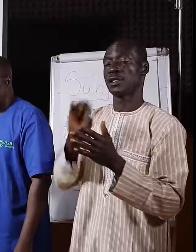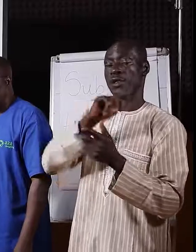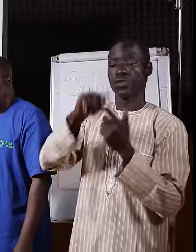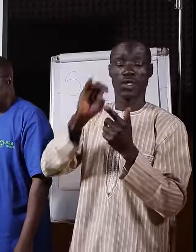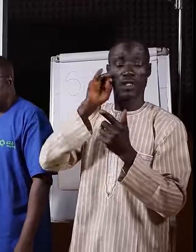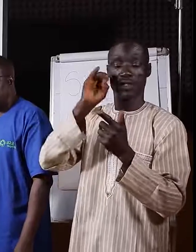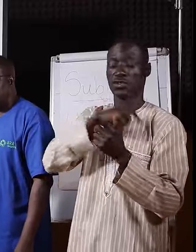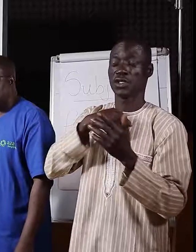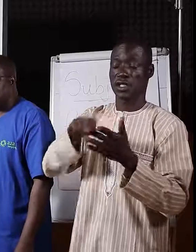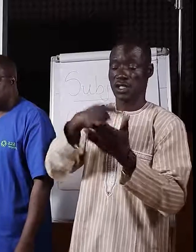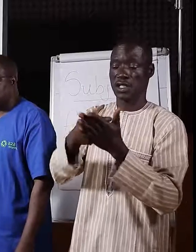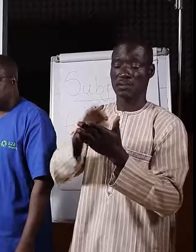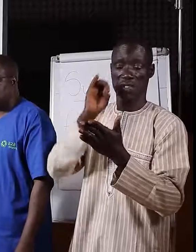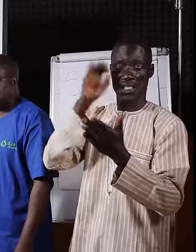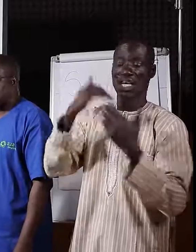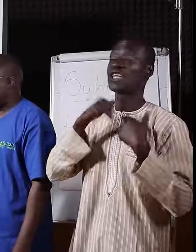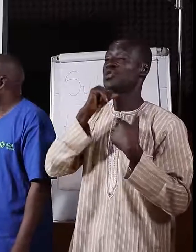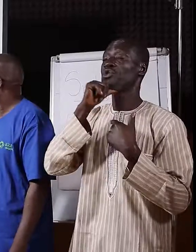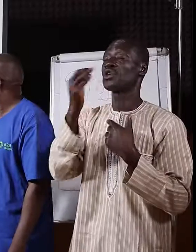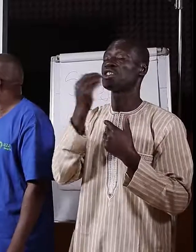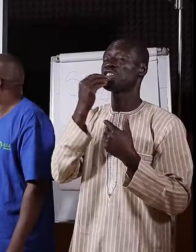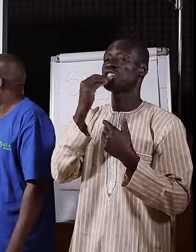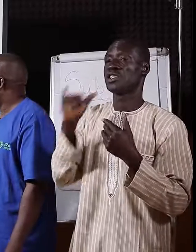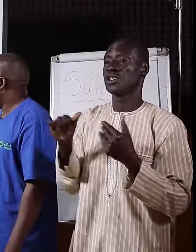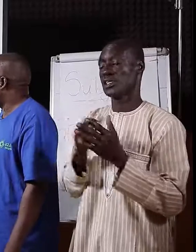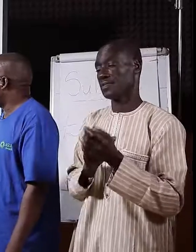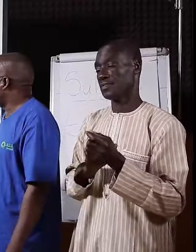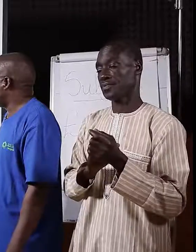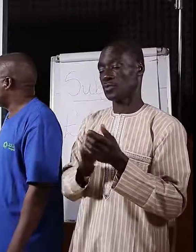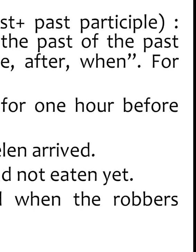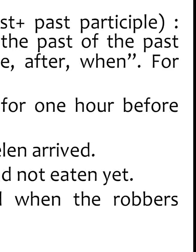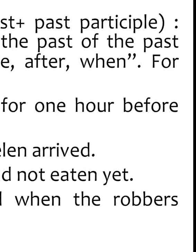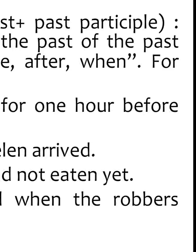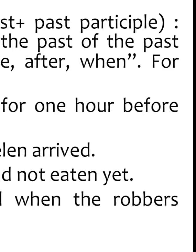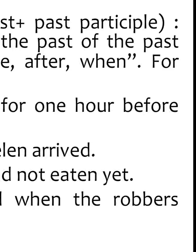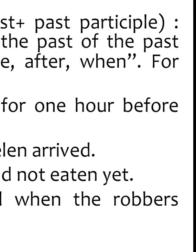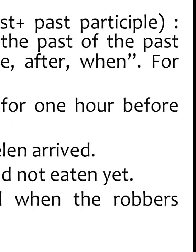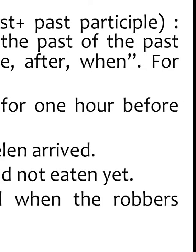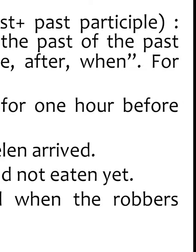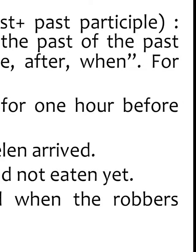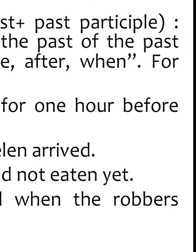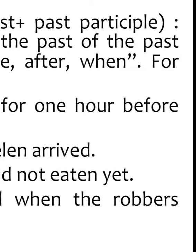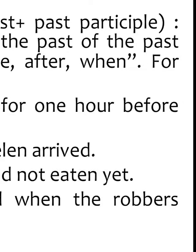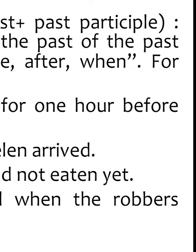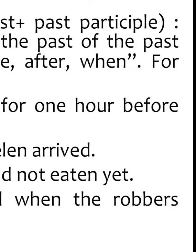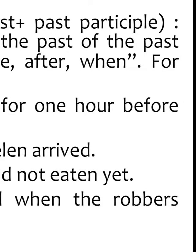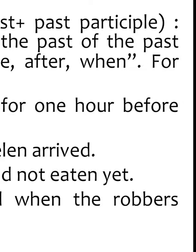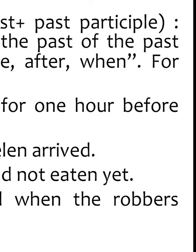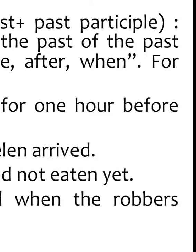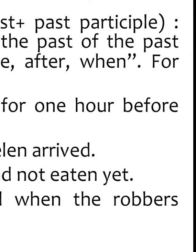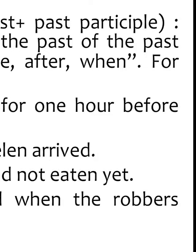we arrived, he had not eaten yet. 22. We were not around when the robbers